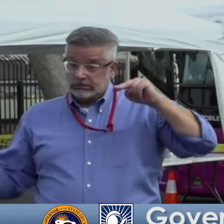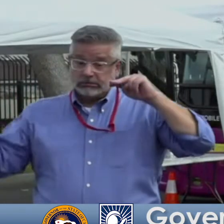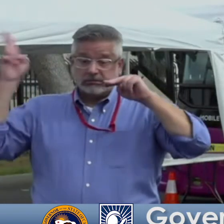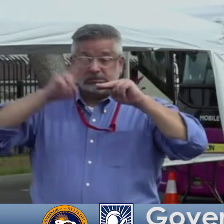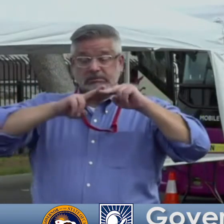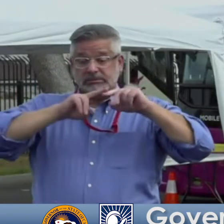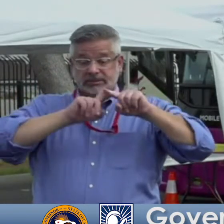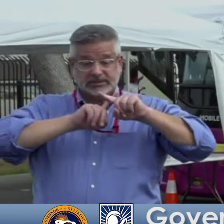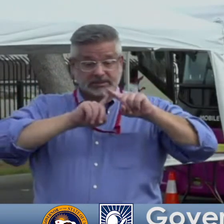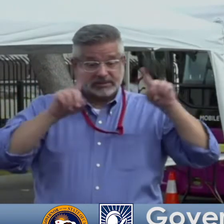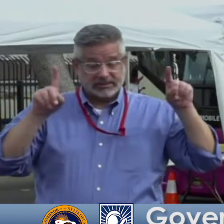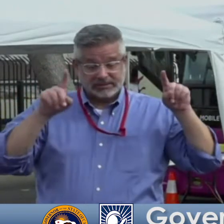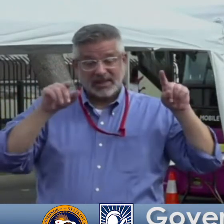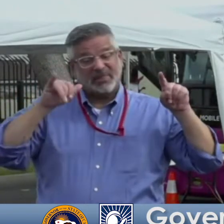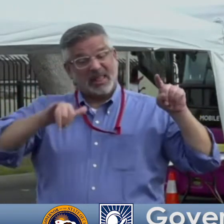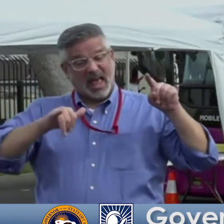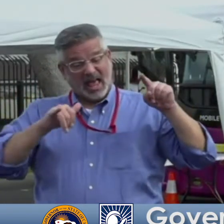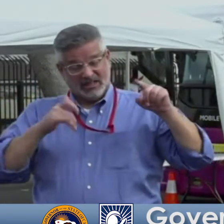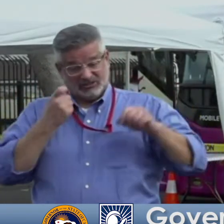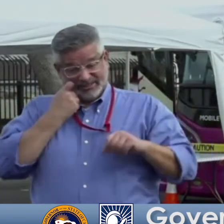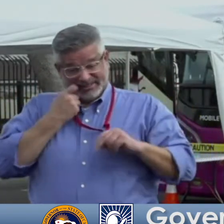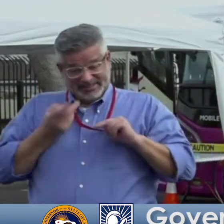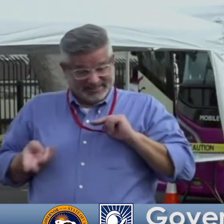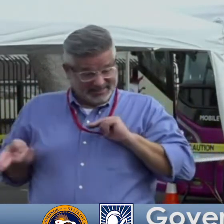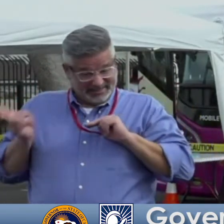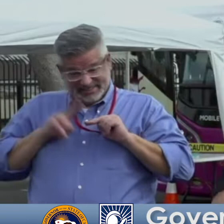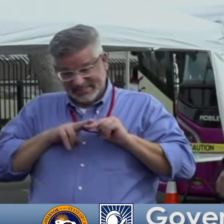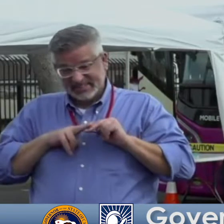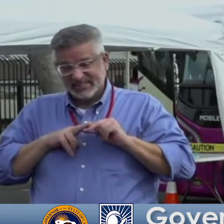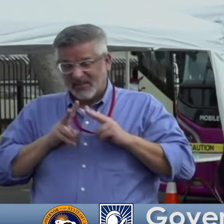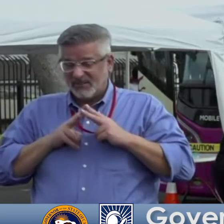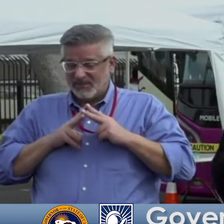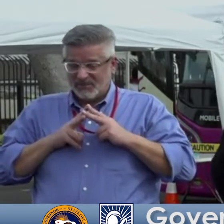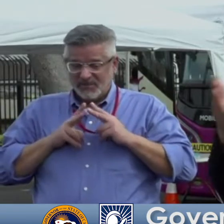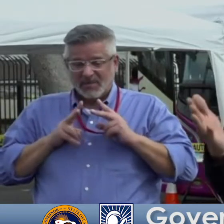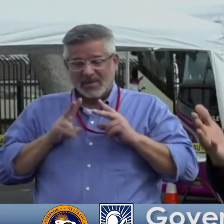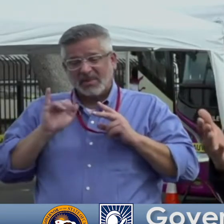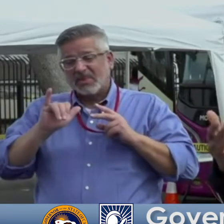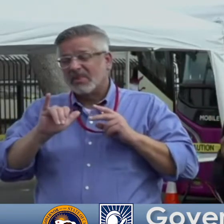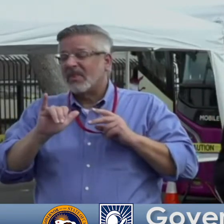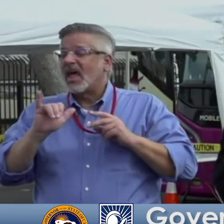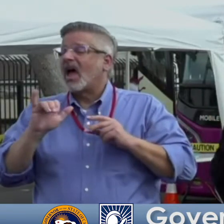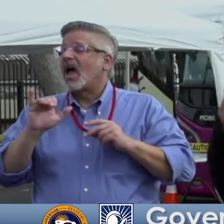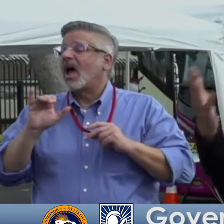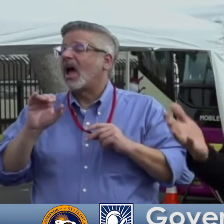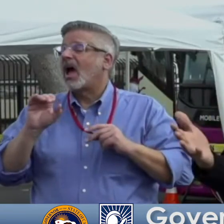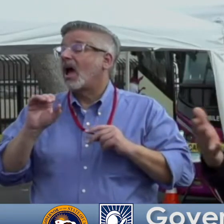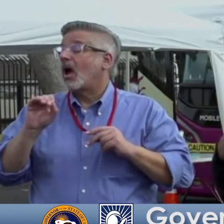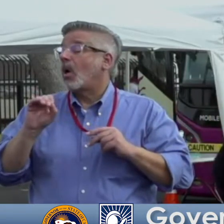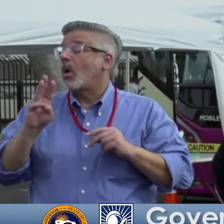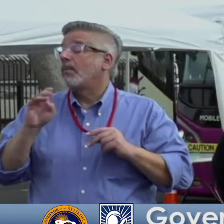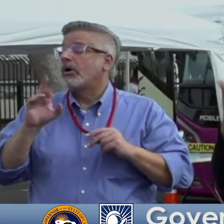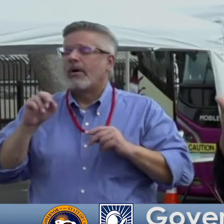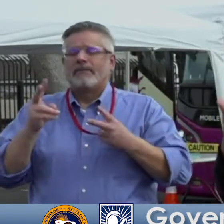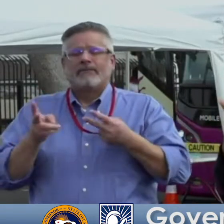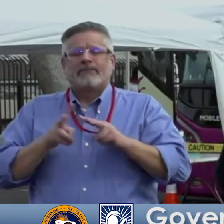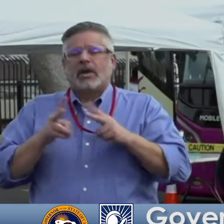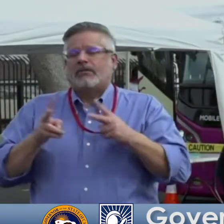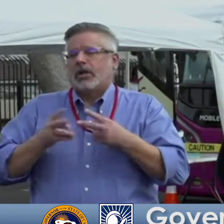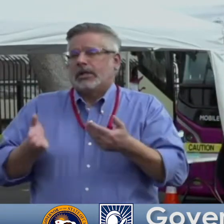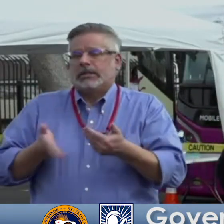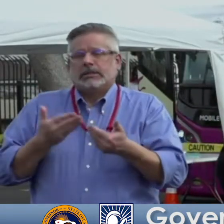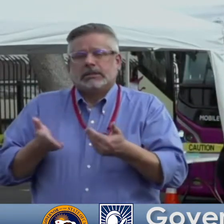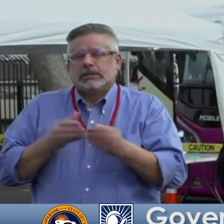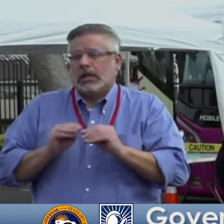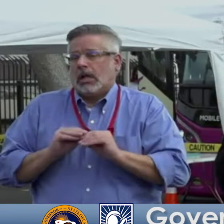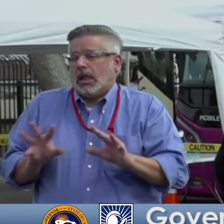differently. This one has certainly been one where we have a variant that is so much more transmissible. Dr. Fauci, many others,